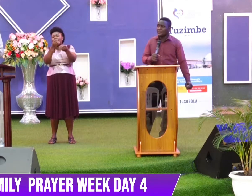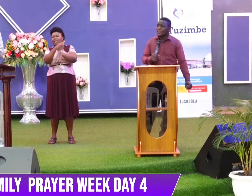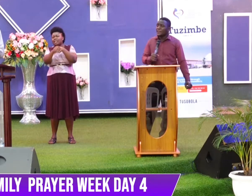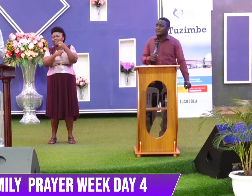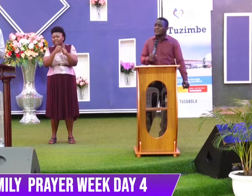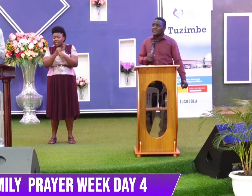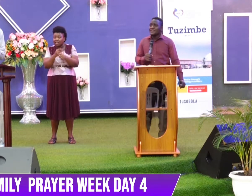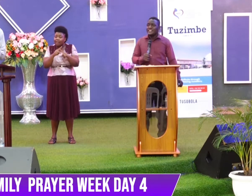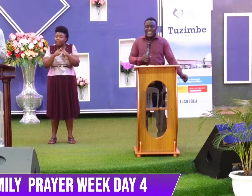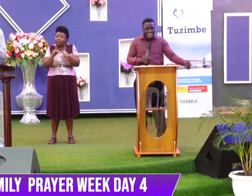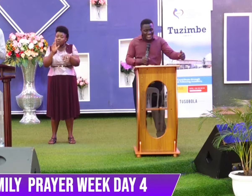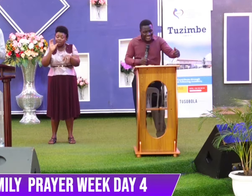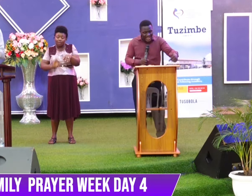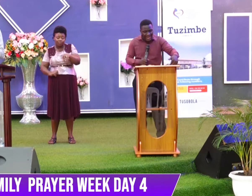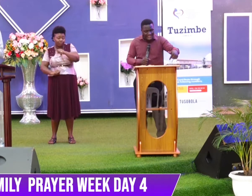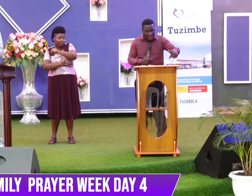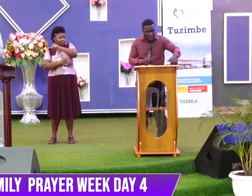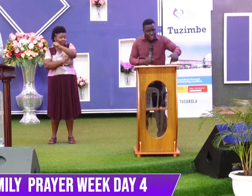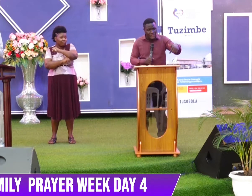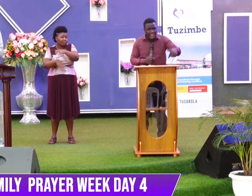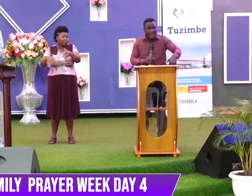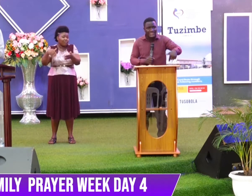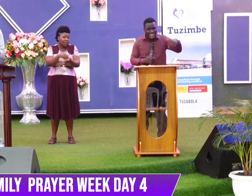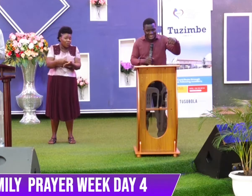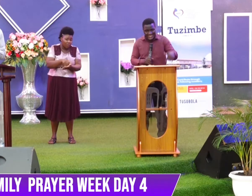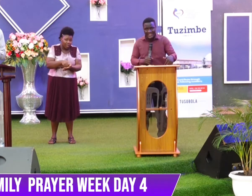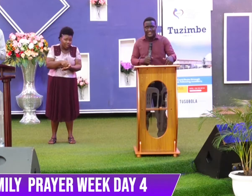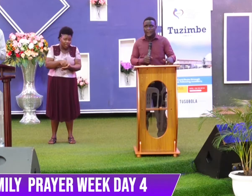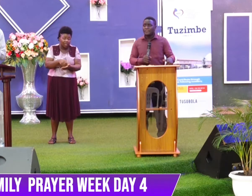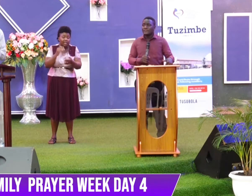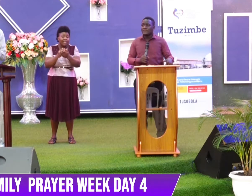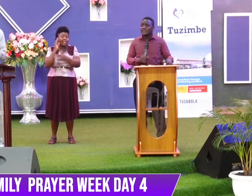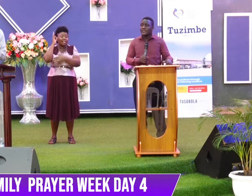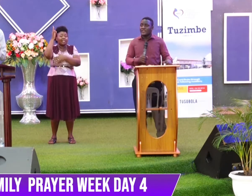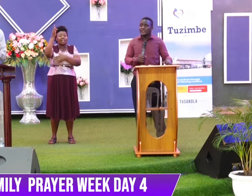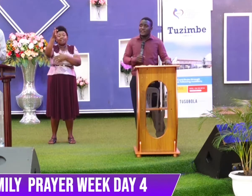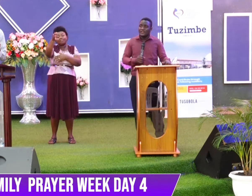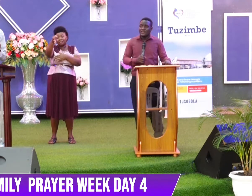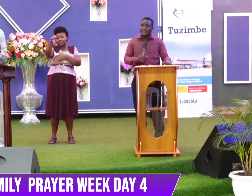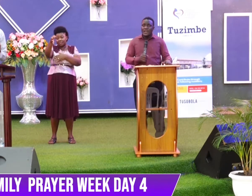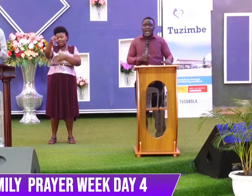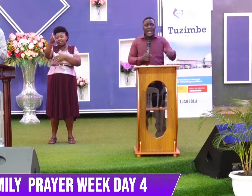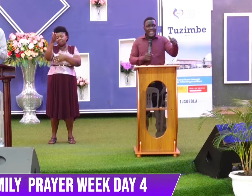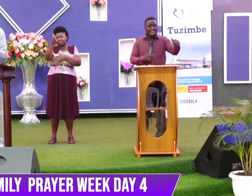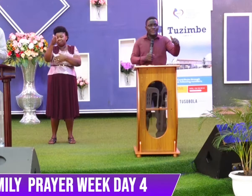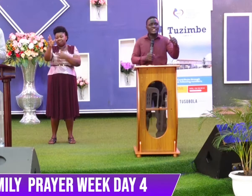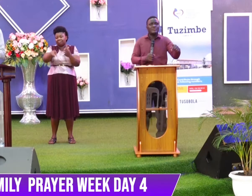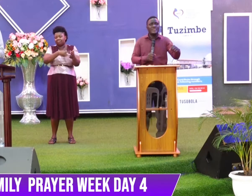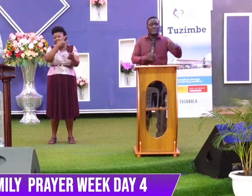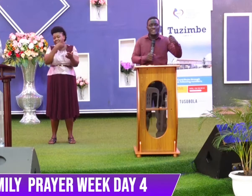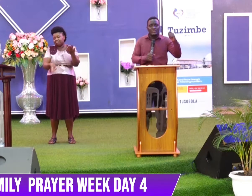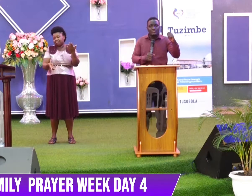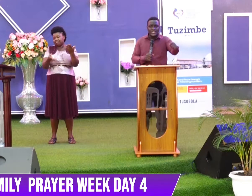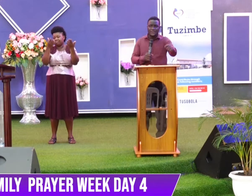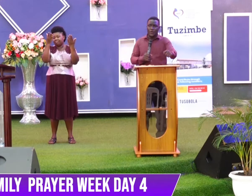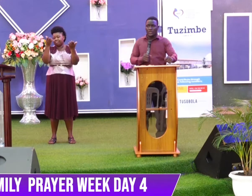years, yet the character, the foundation of the character is dead. Ahead, trust me,